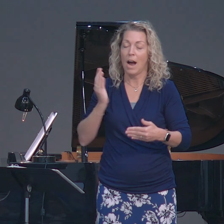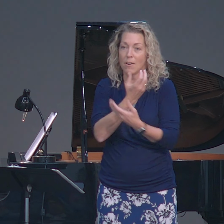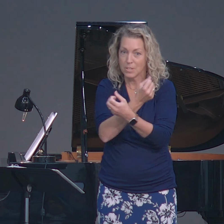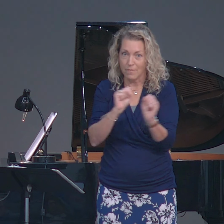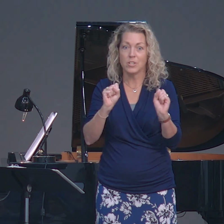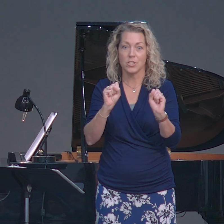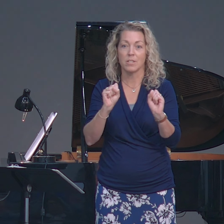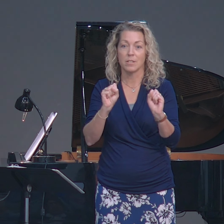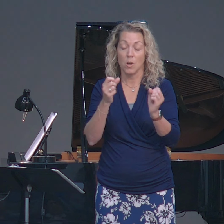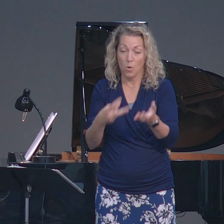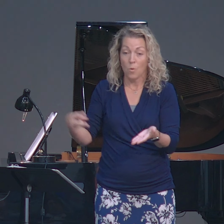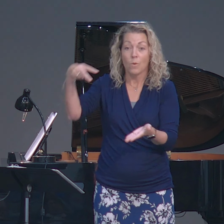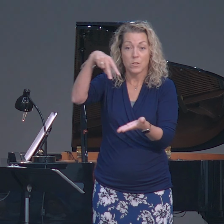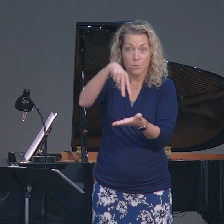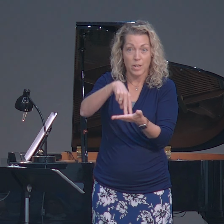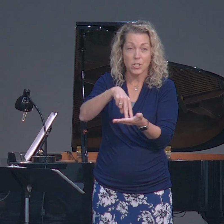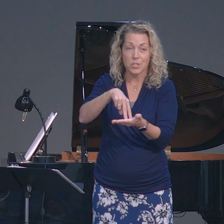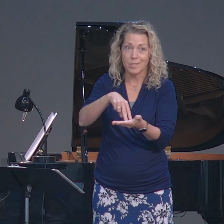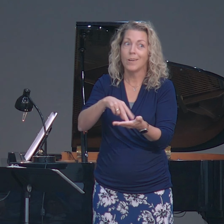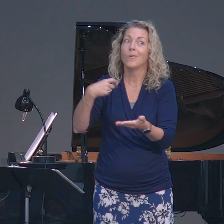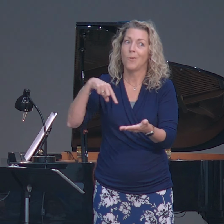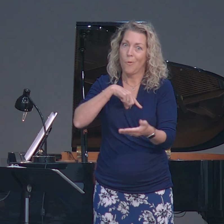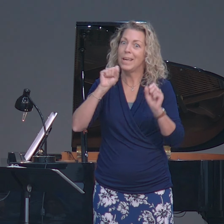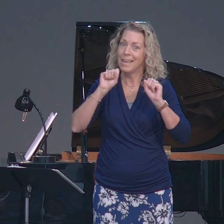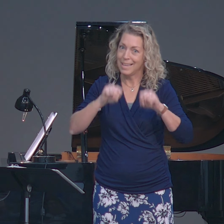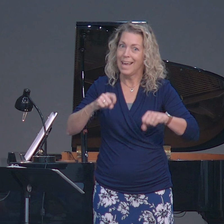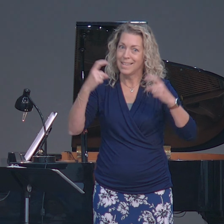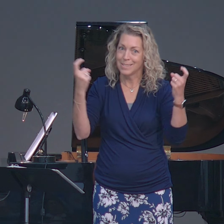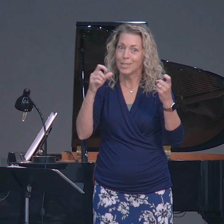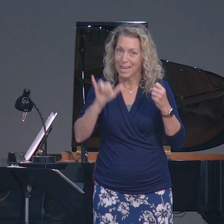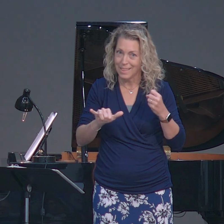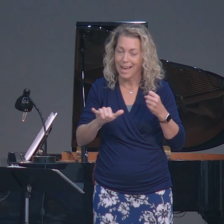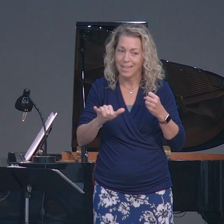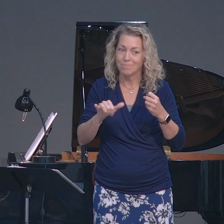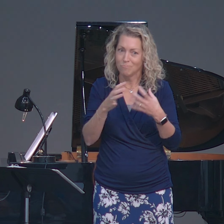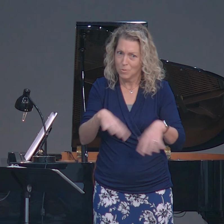And resurrection is something worthy of celebrating, is it not?